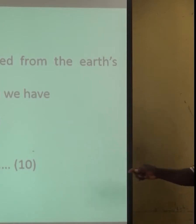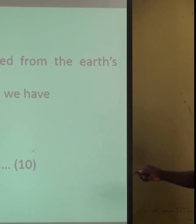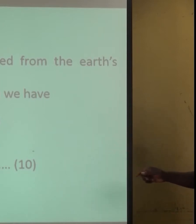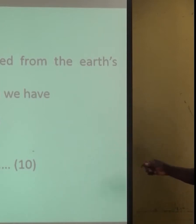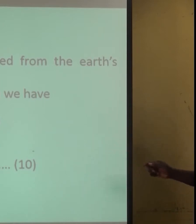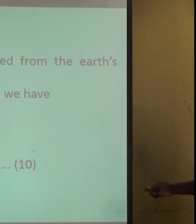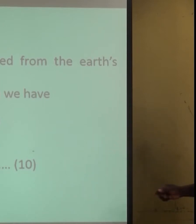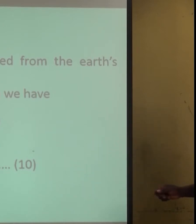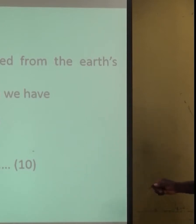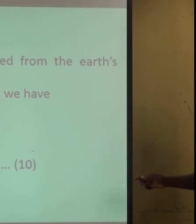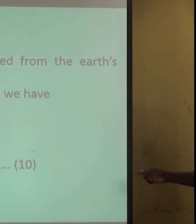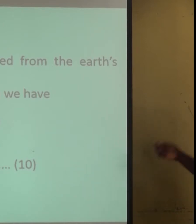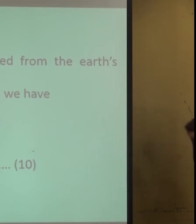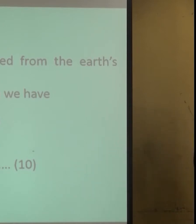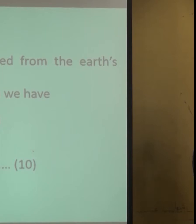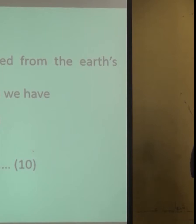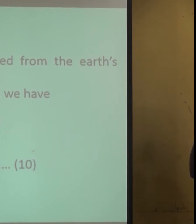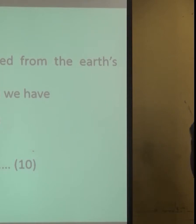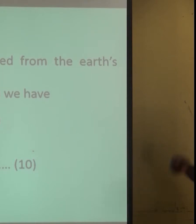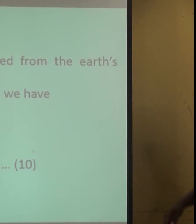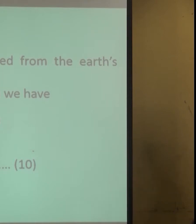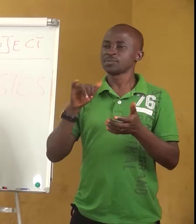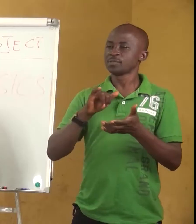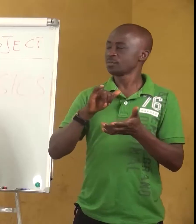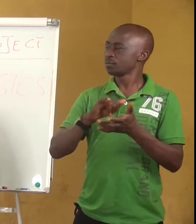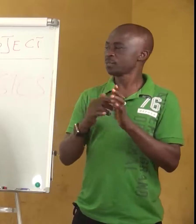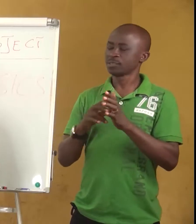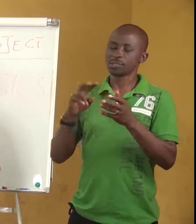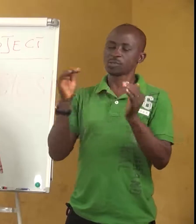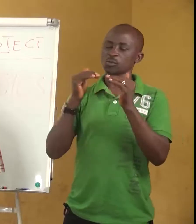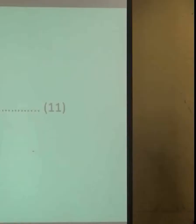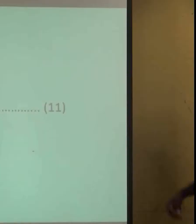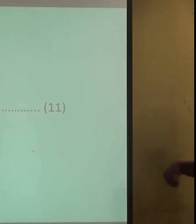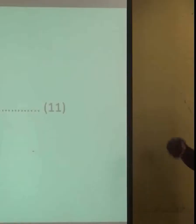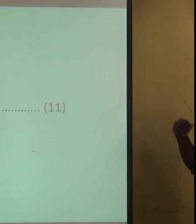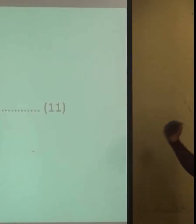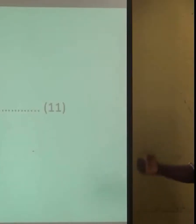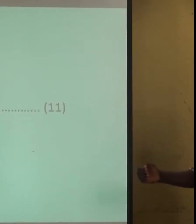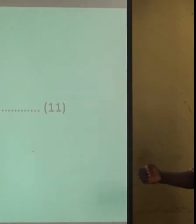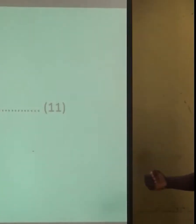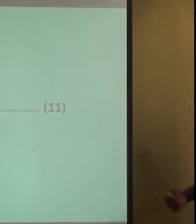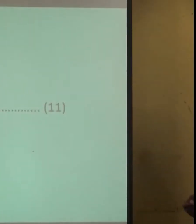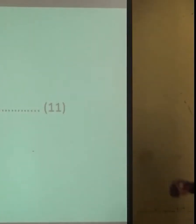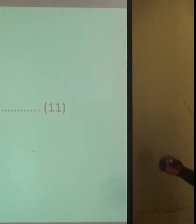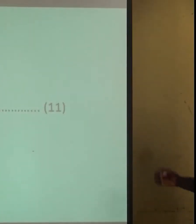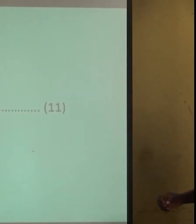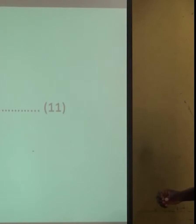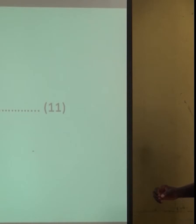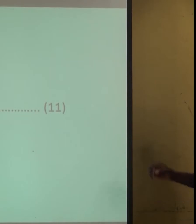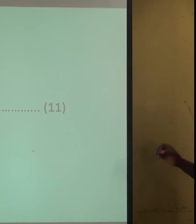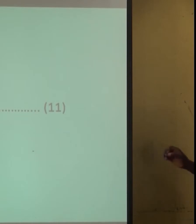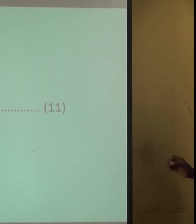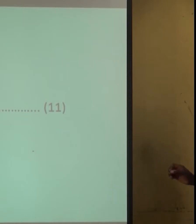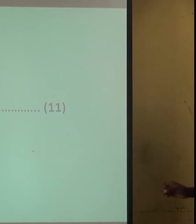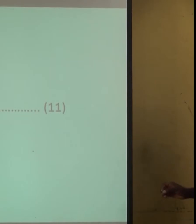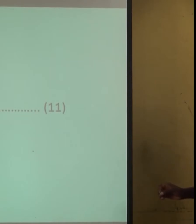over capital G, and that gives us equation 10. Now, if we substitute equation 10